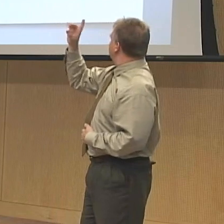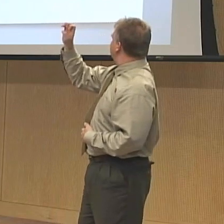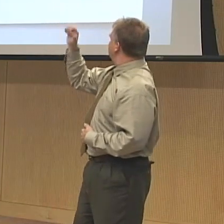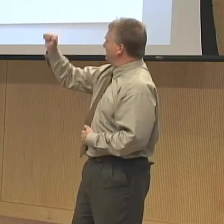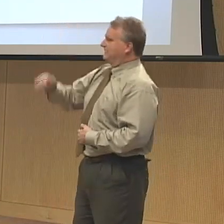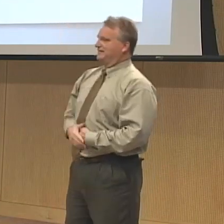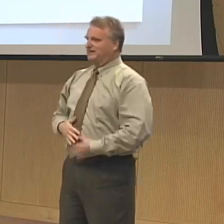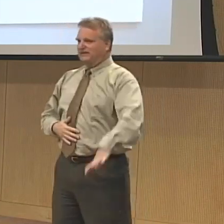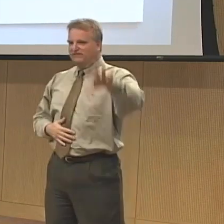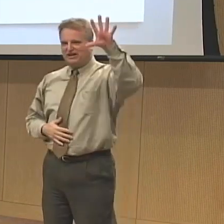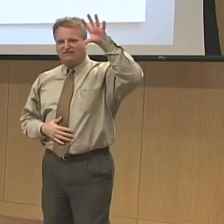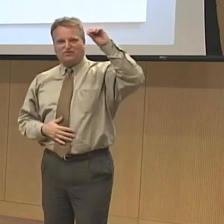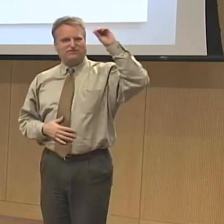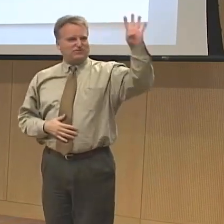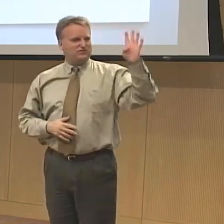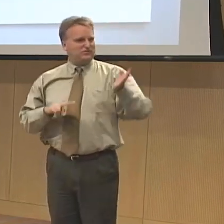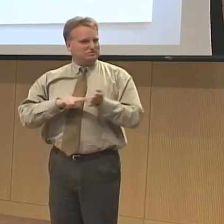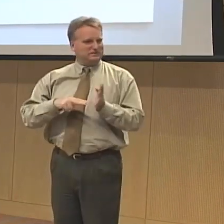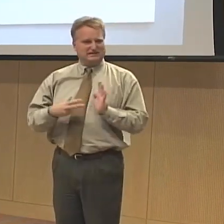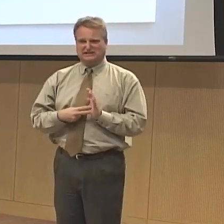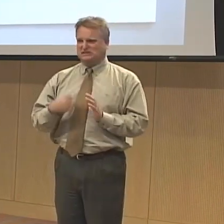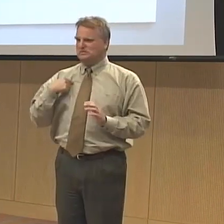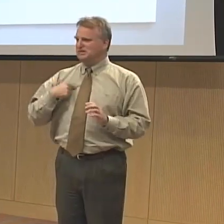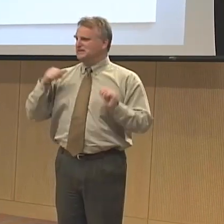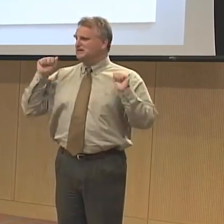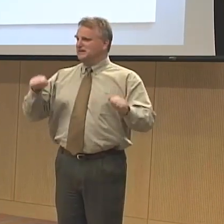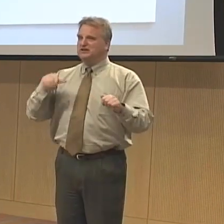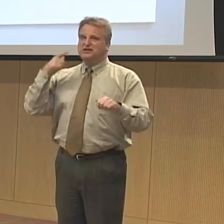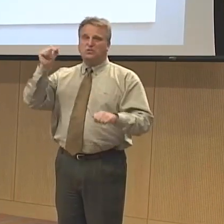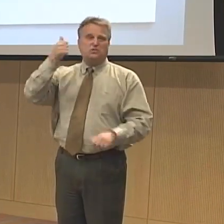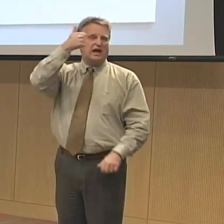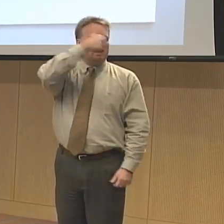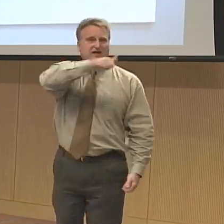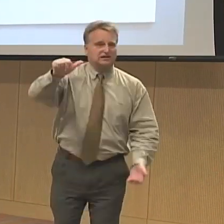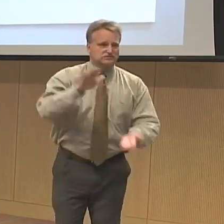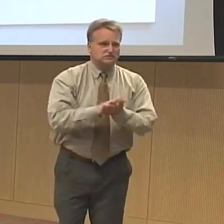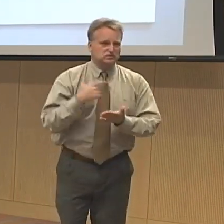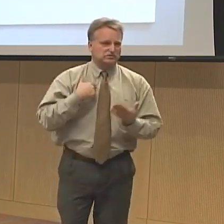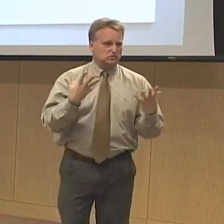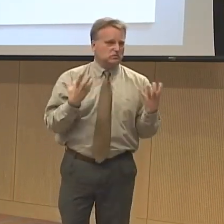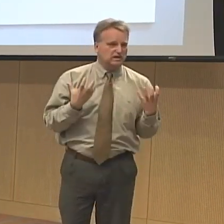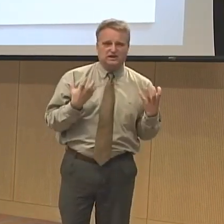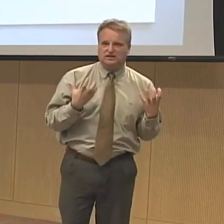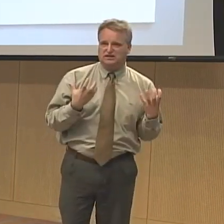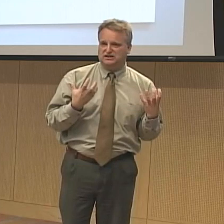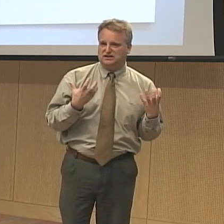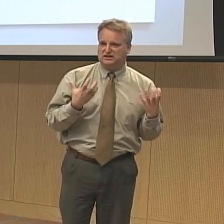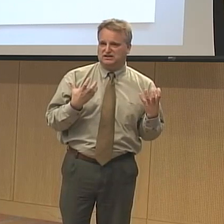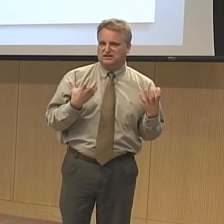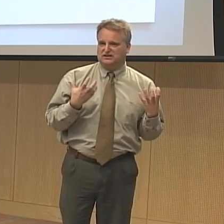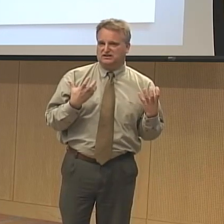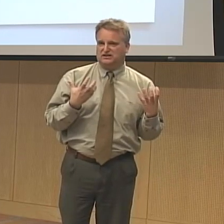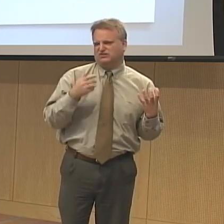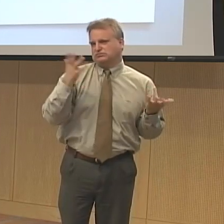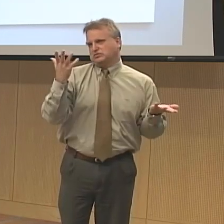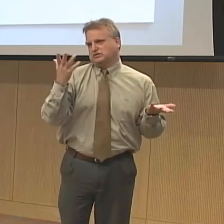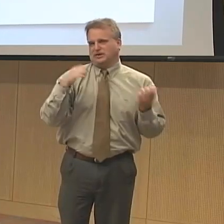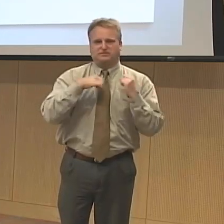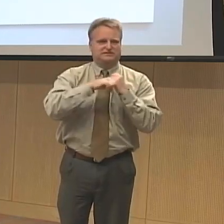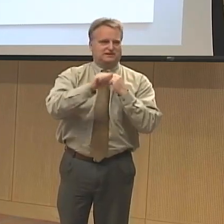IDEA, 504, which means we can go to any school of our choosing. I'm exaggerating a little